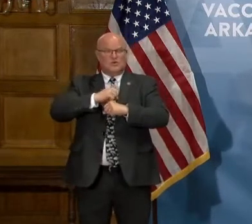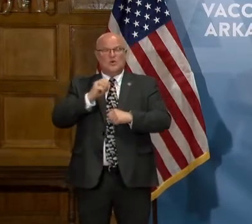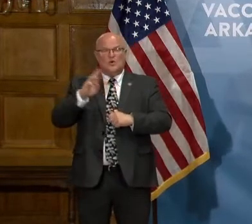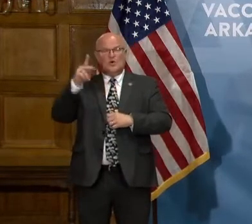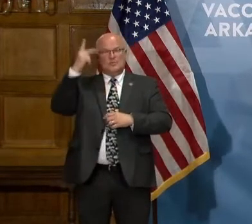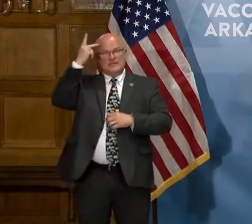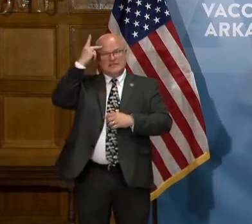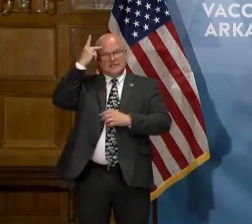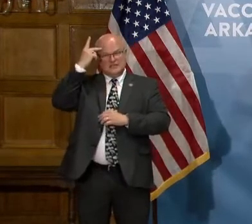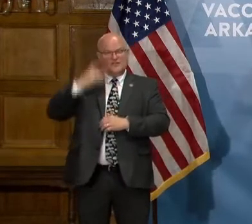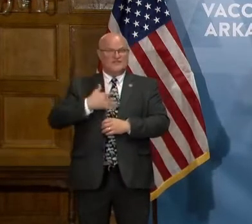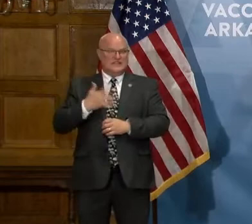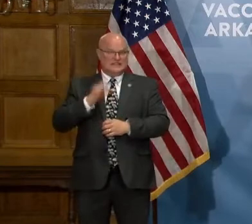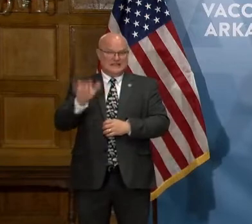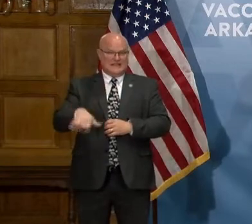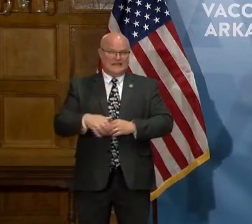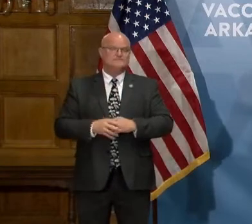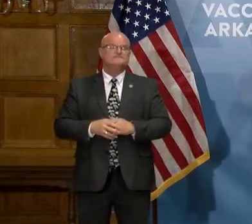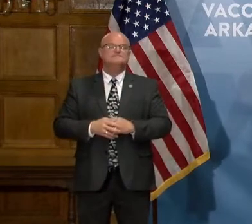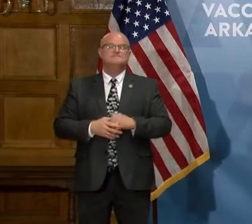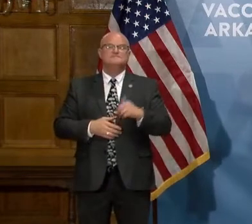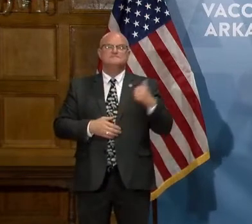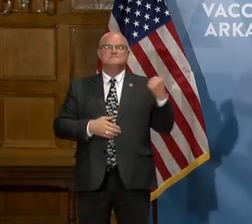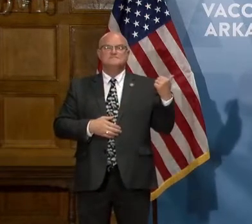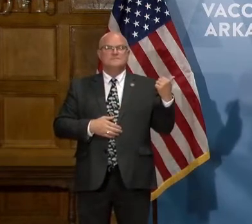or feelings like that?